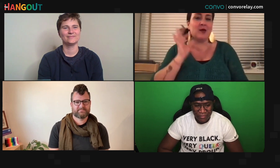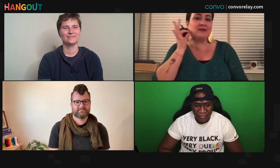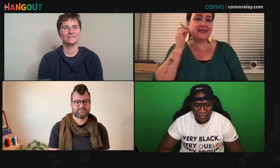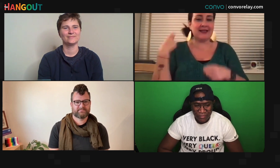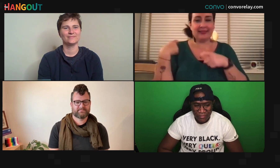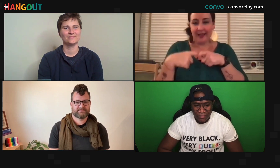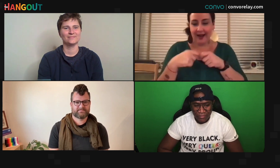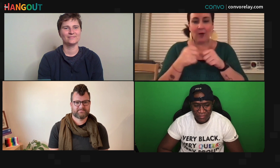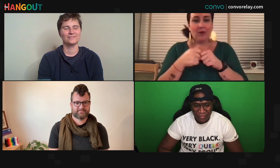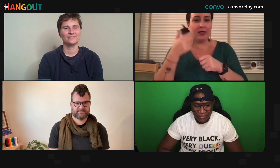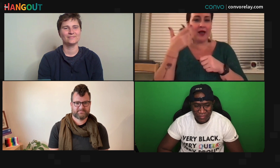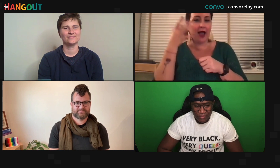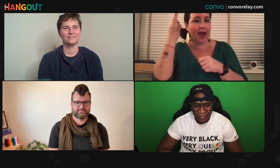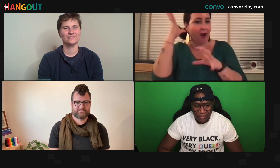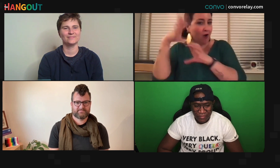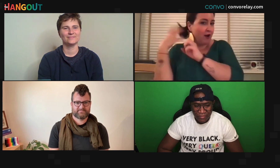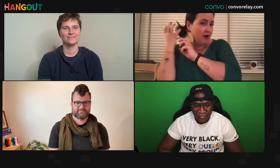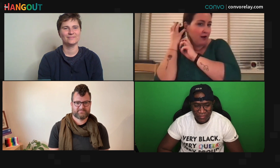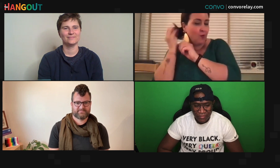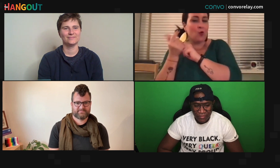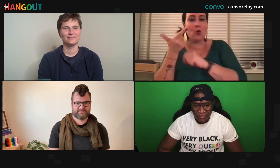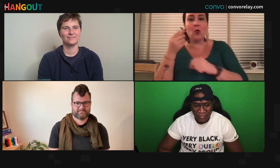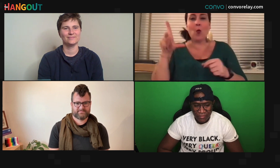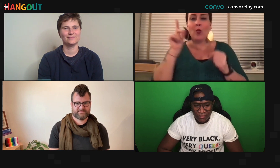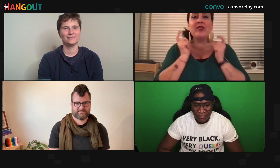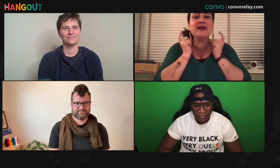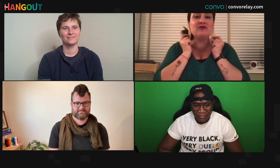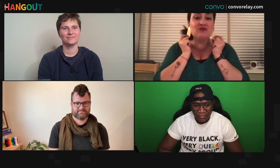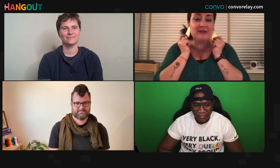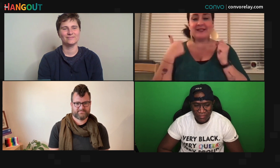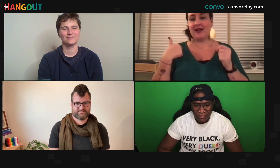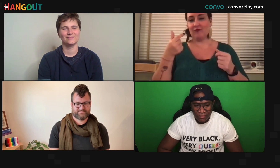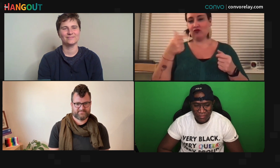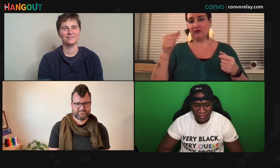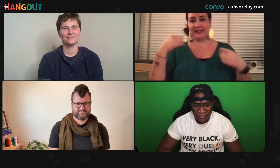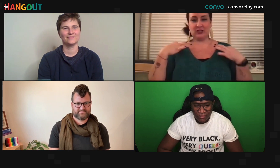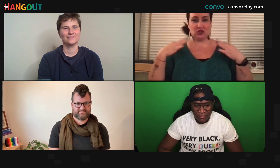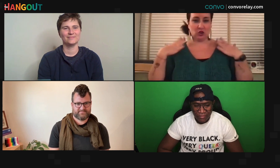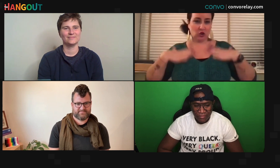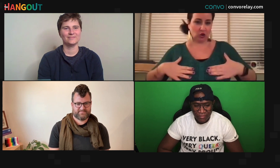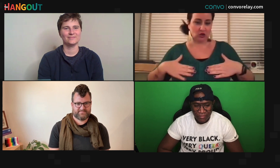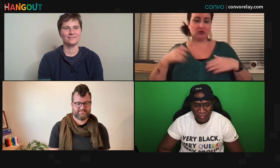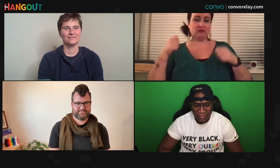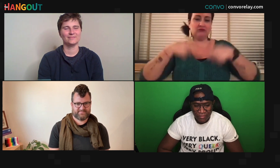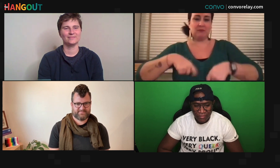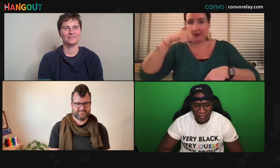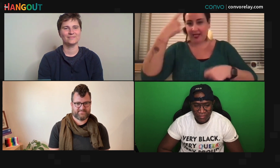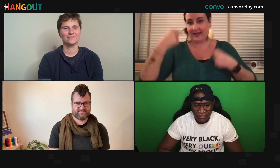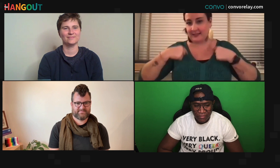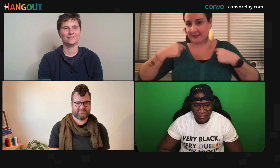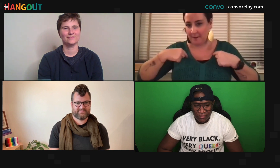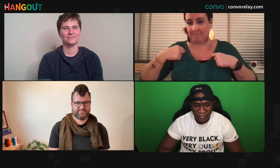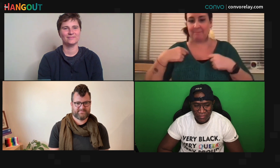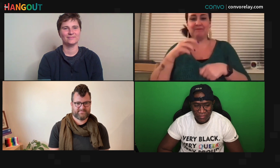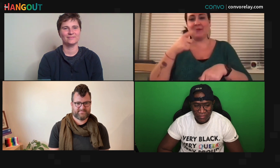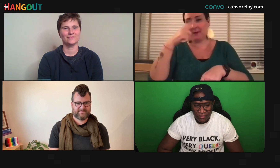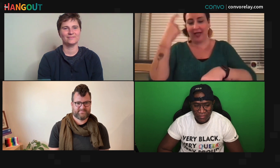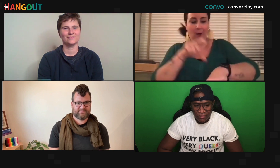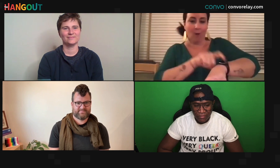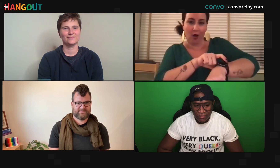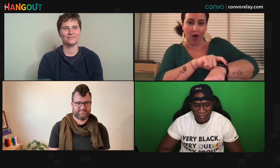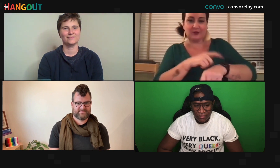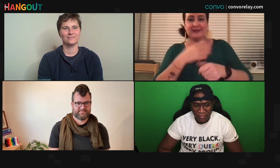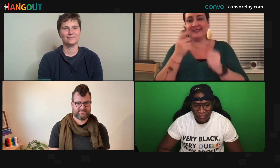Yanks, and I'm a Latino brown-skinned woman with brown hair, gold earrings, a